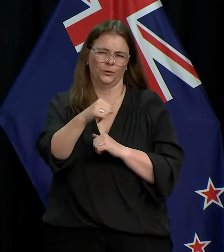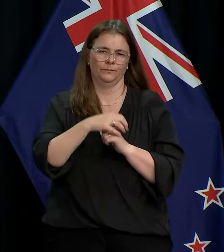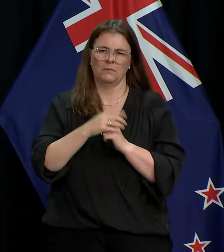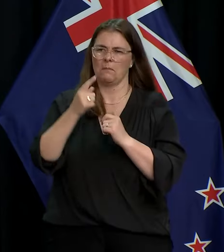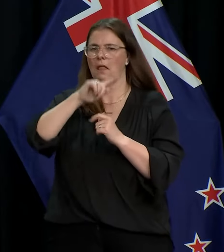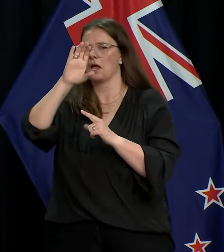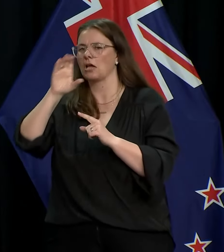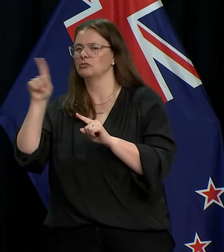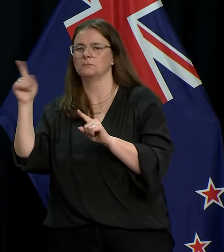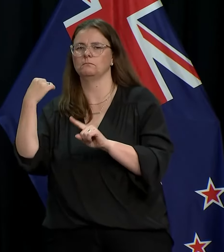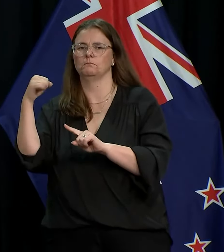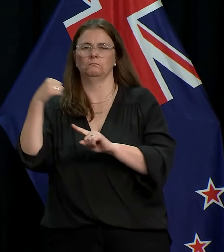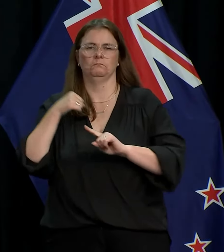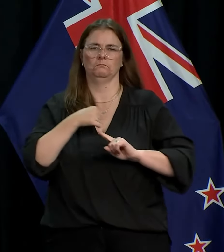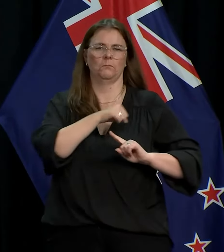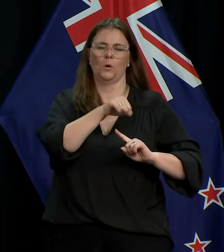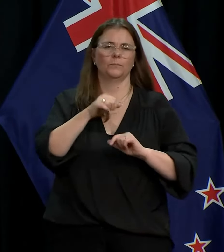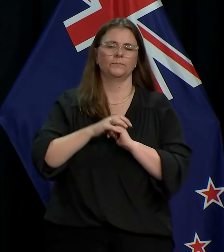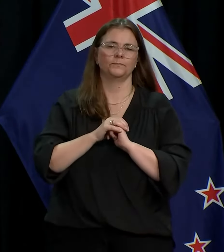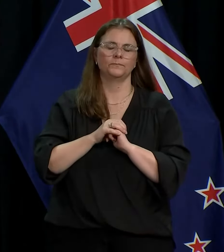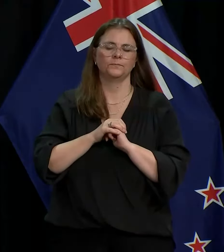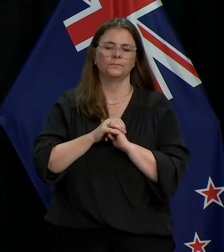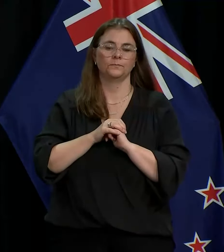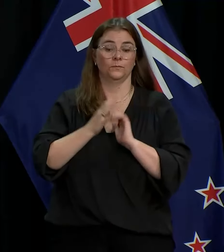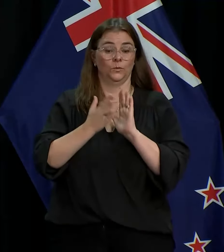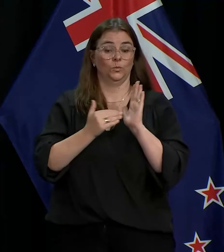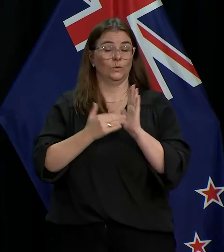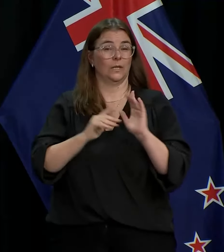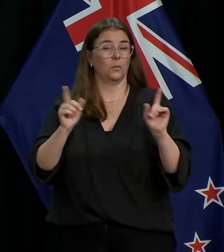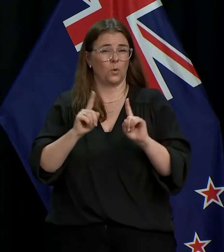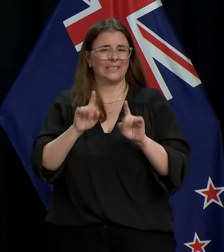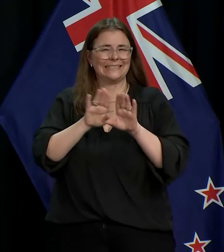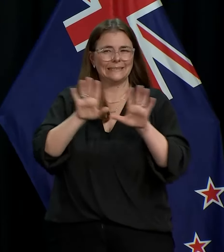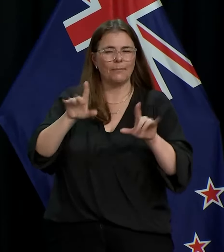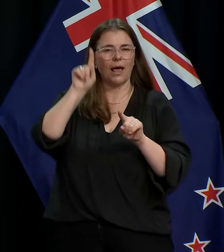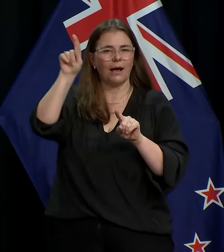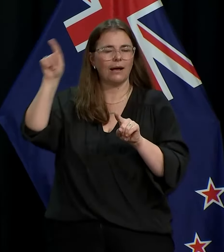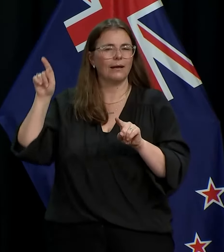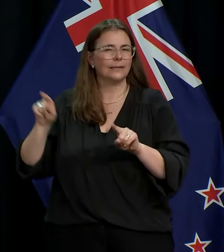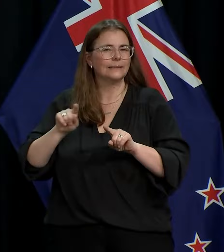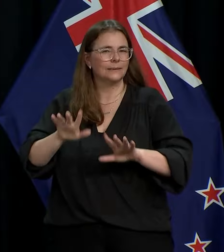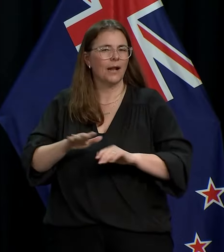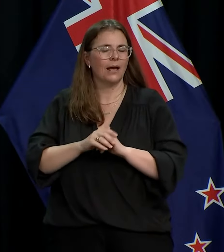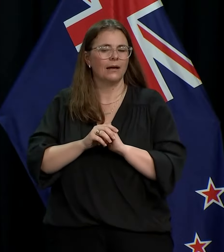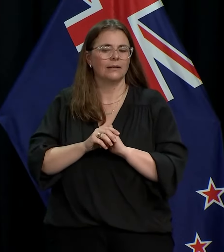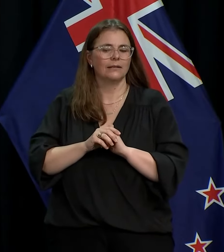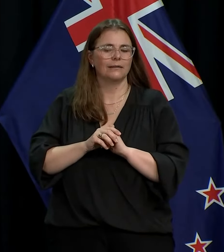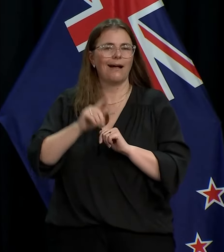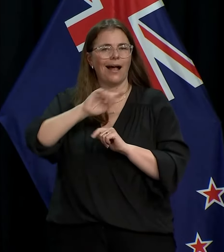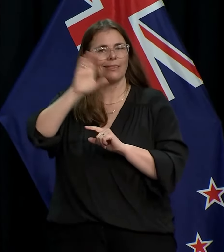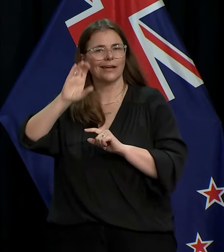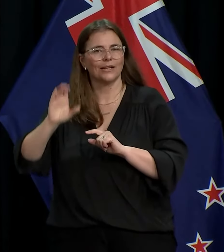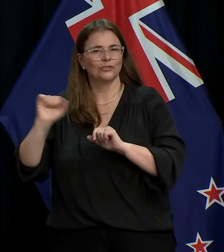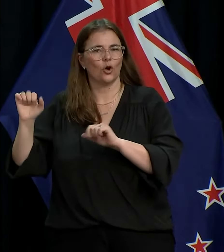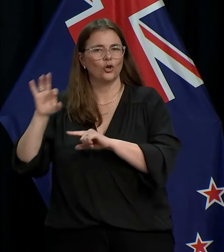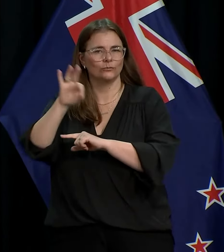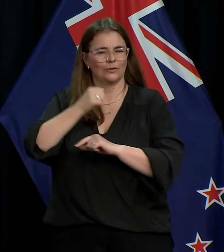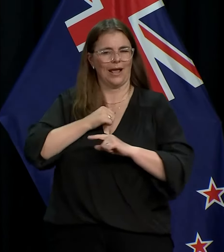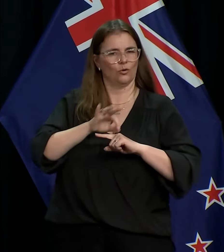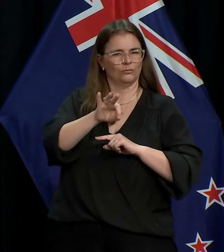other countries in that position. But what we are doing is very much in keeping with other countries'